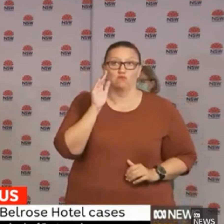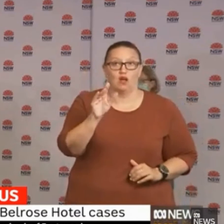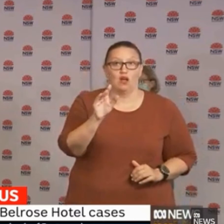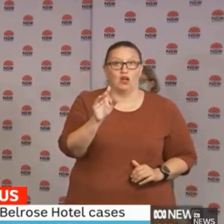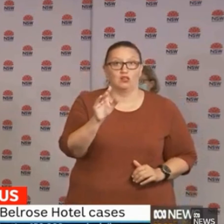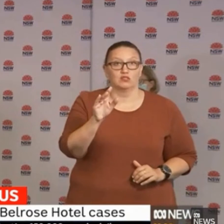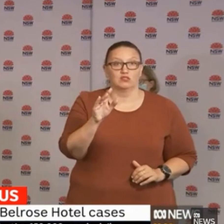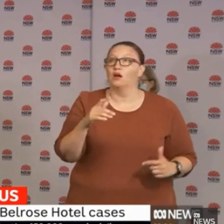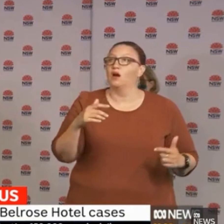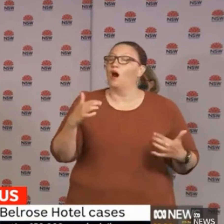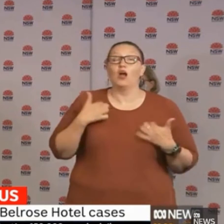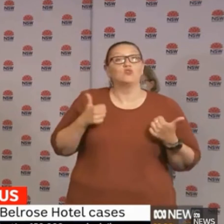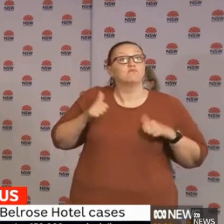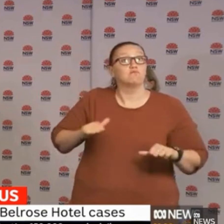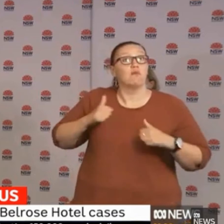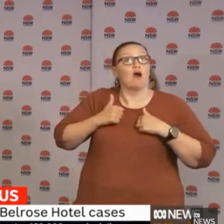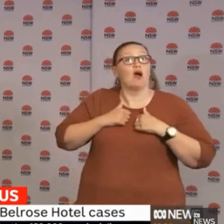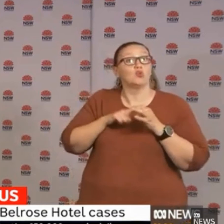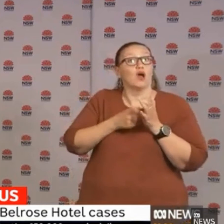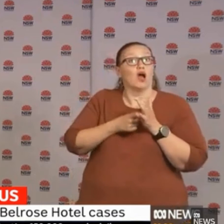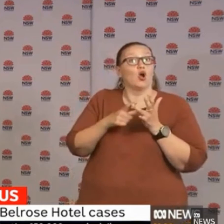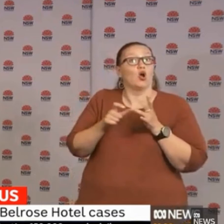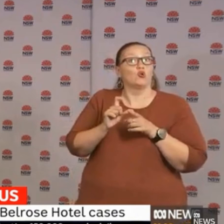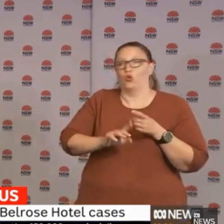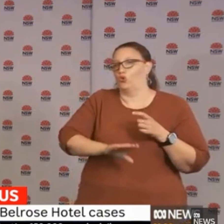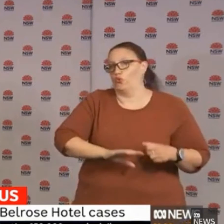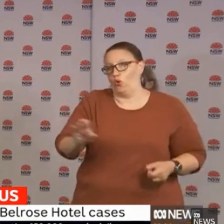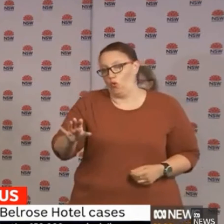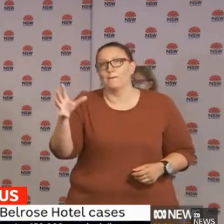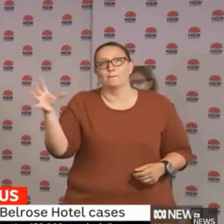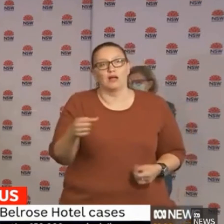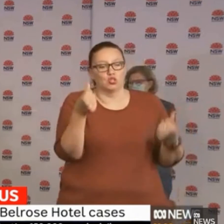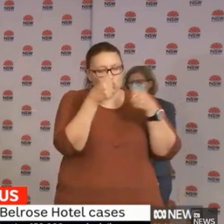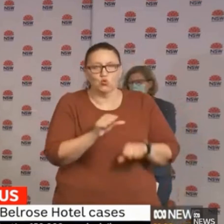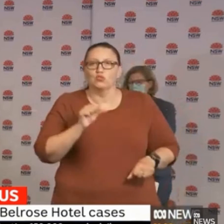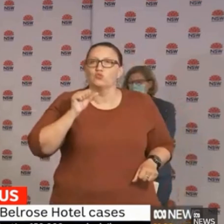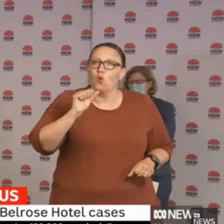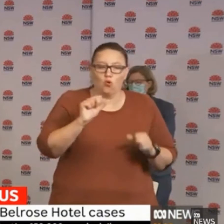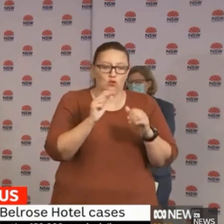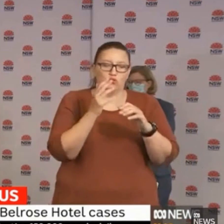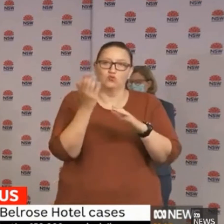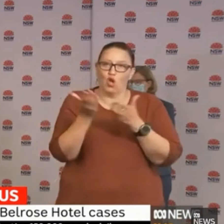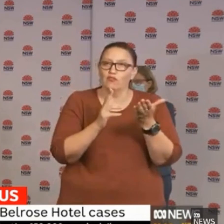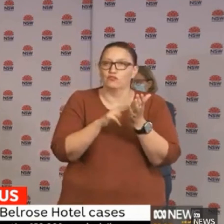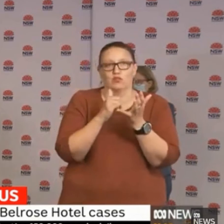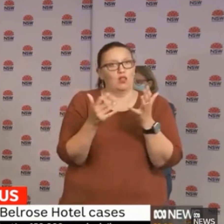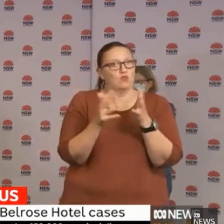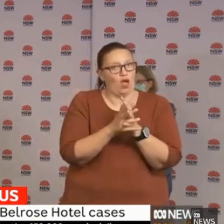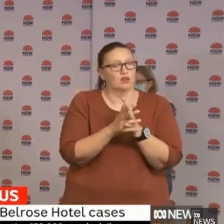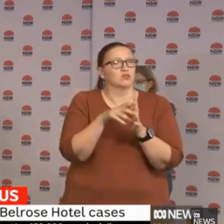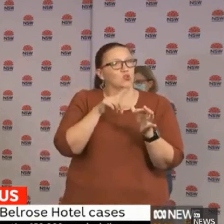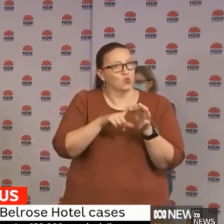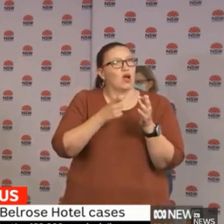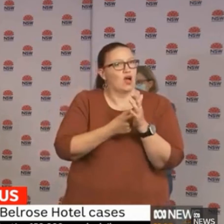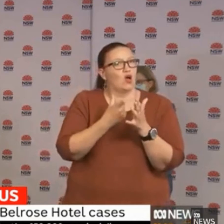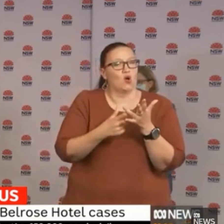have the Service New South Wales QR code. I want to stress that you have a quieter period right now to get on to doing that, and